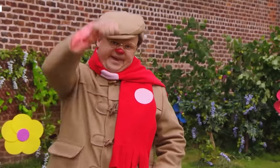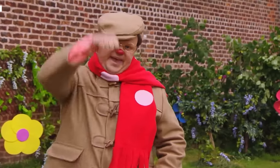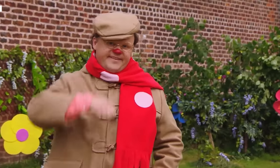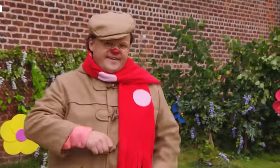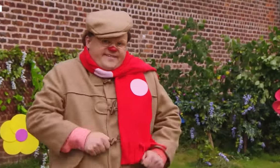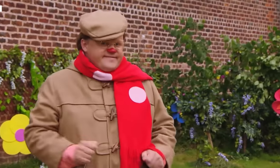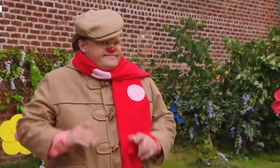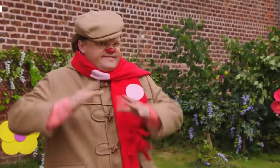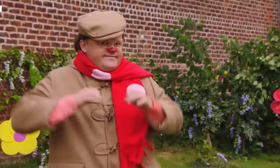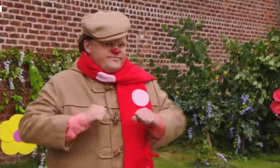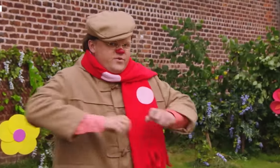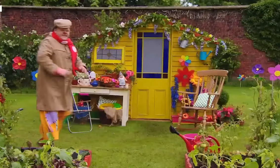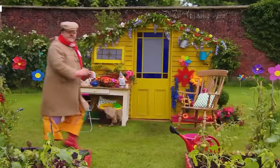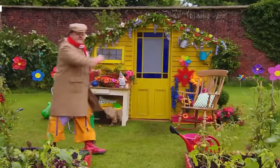bucket.